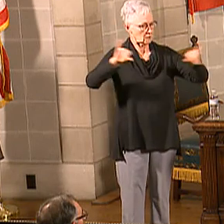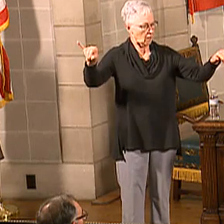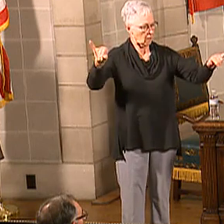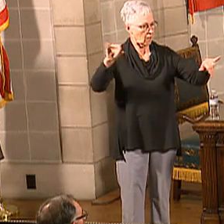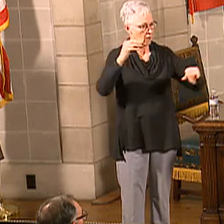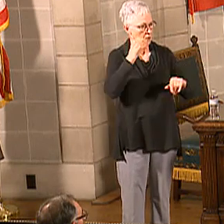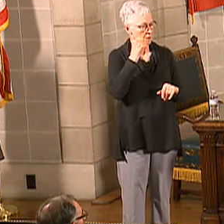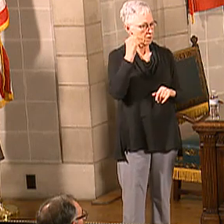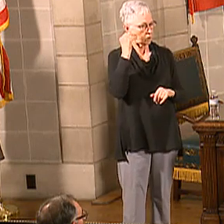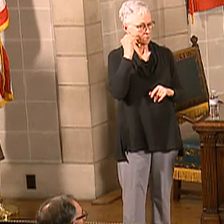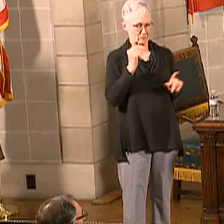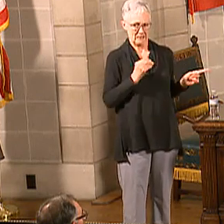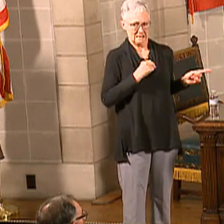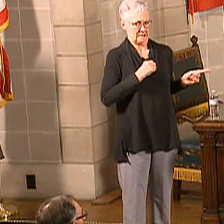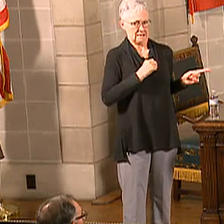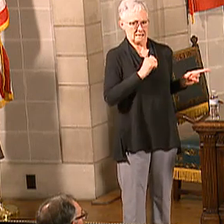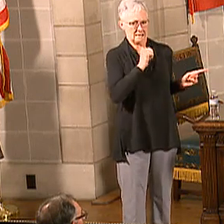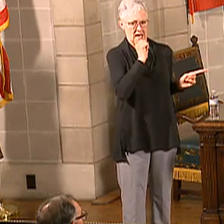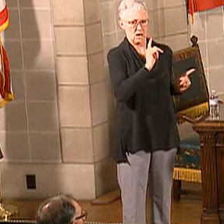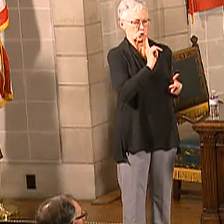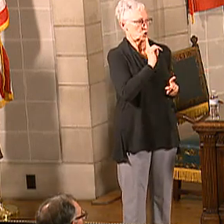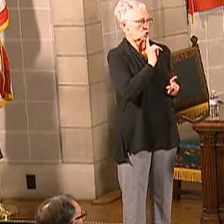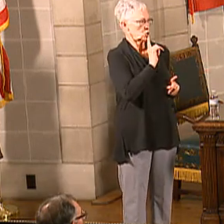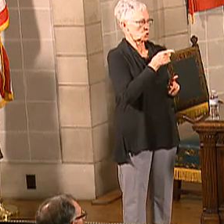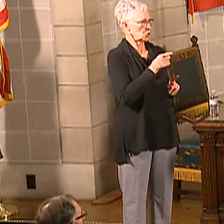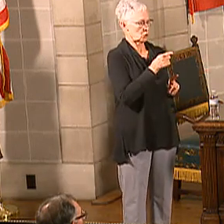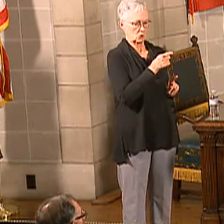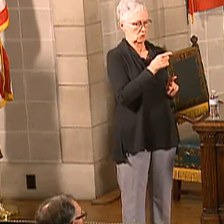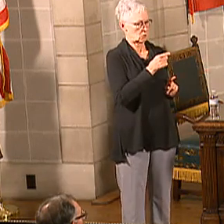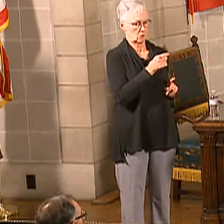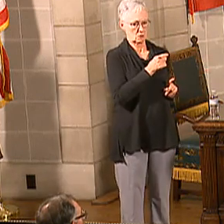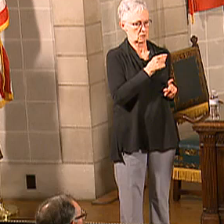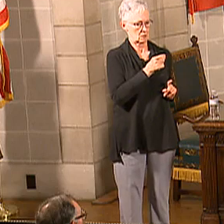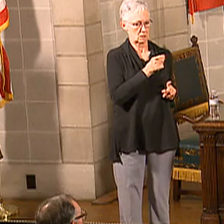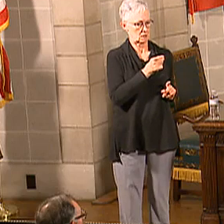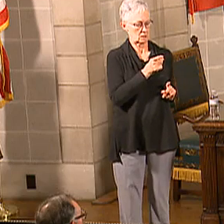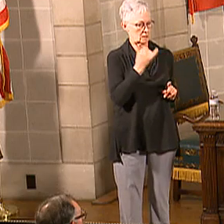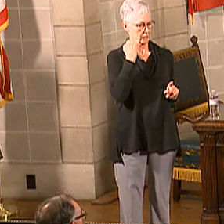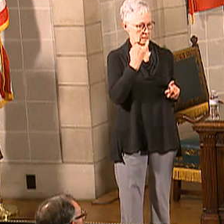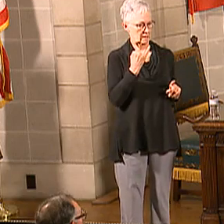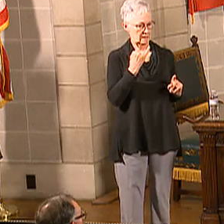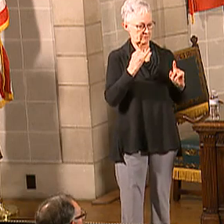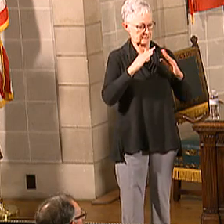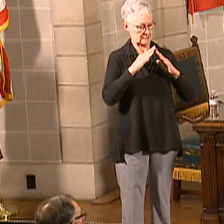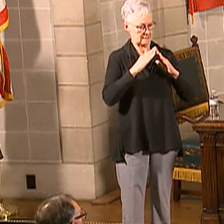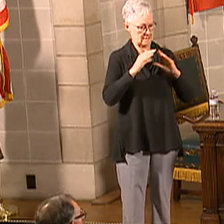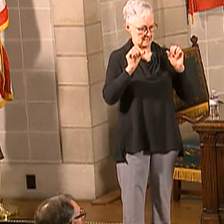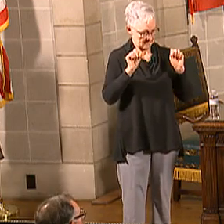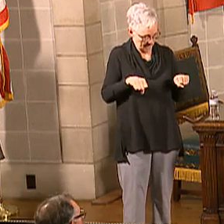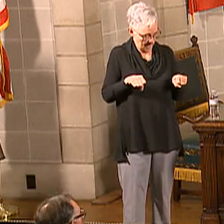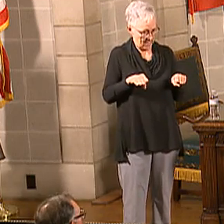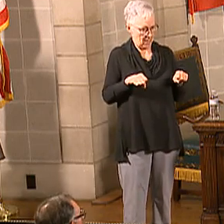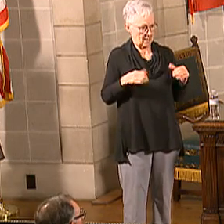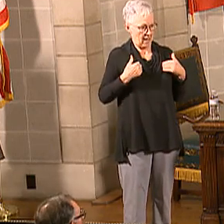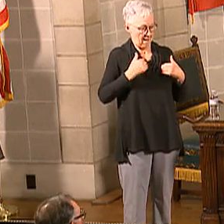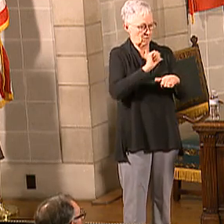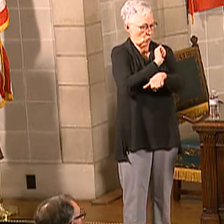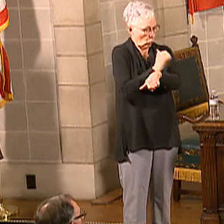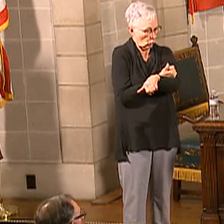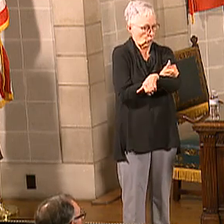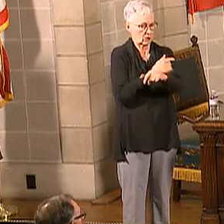municipality, again, from Paul Hamill, Omaha World Herald, could cities actually do a stay-at-home order? I don't know if our cities actually have the authority to do